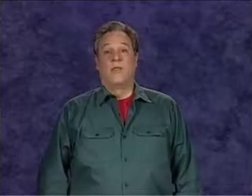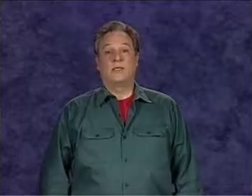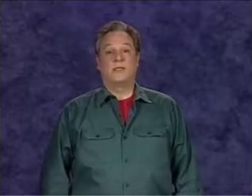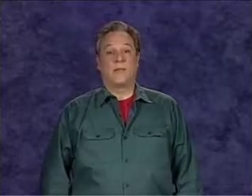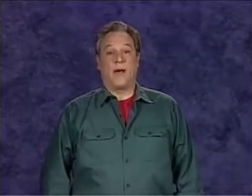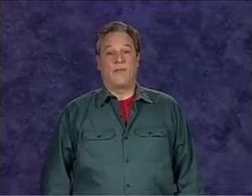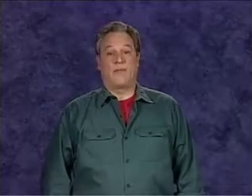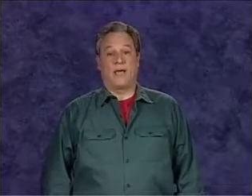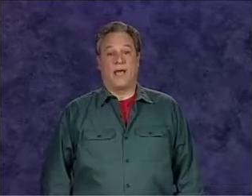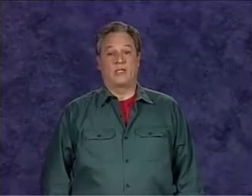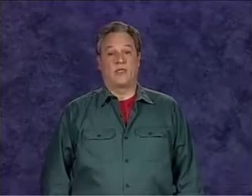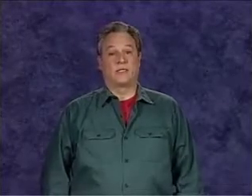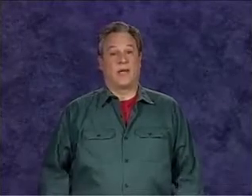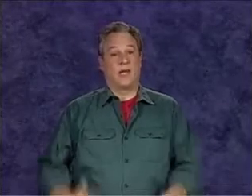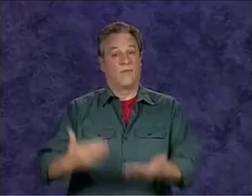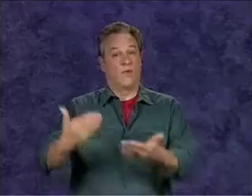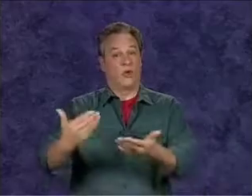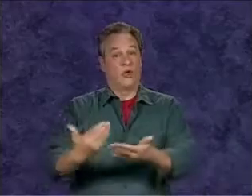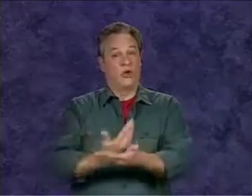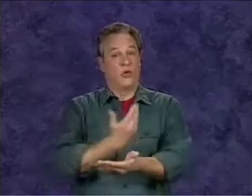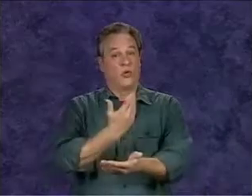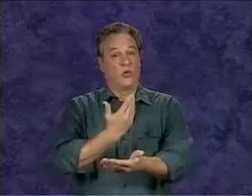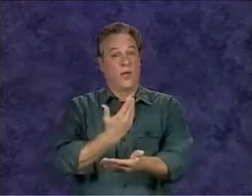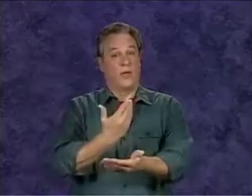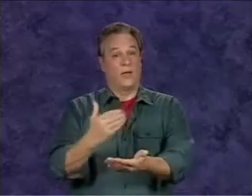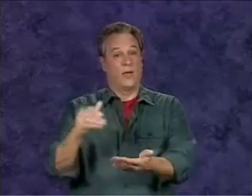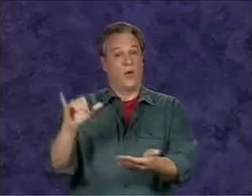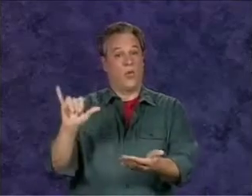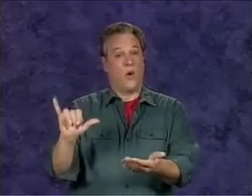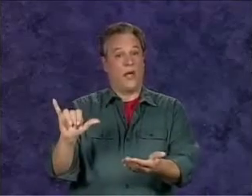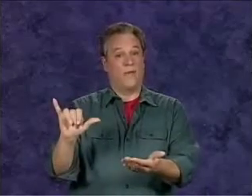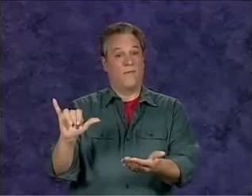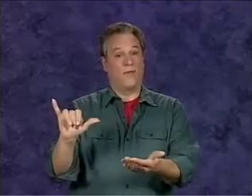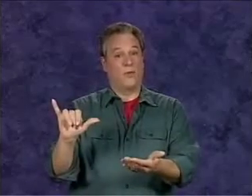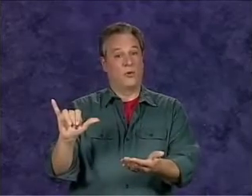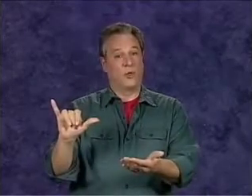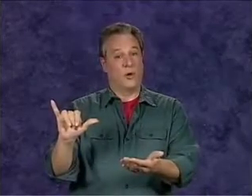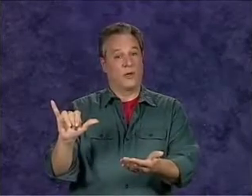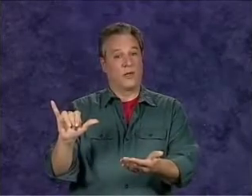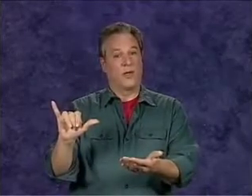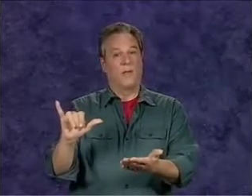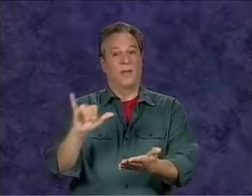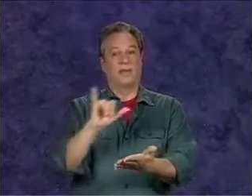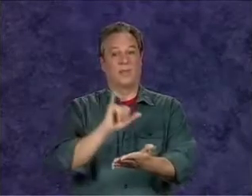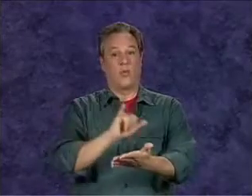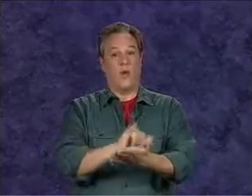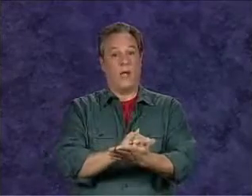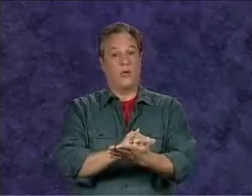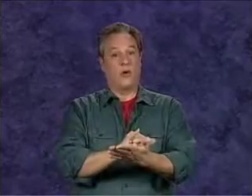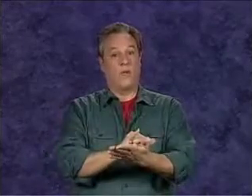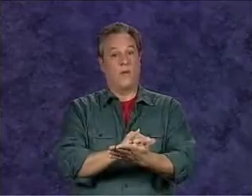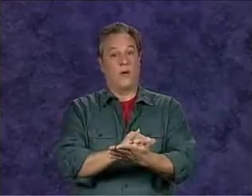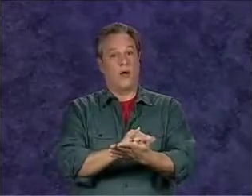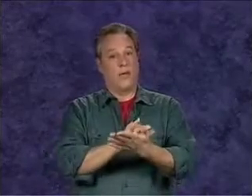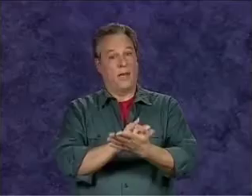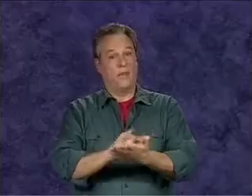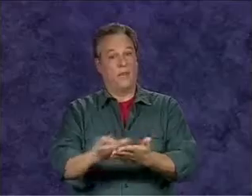This is a modification of the sign for new and the letter Y for New York. Place the Y on your open palm and move